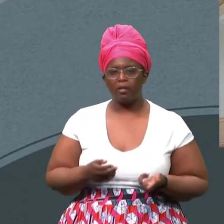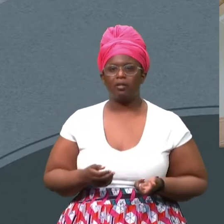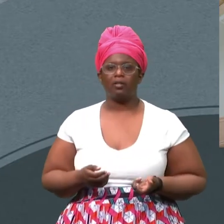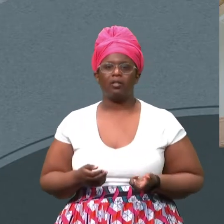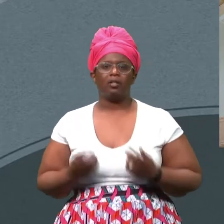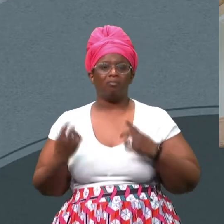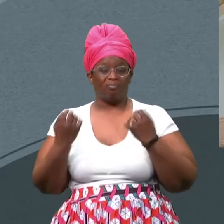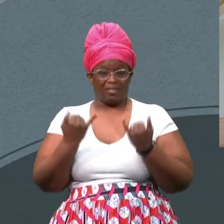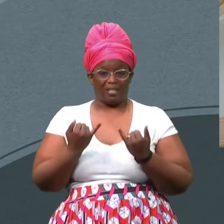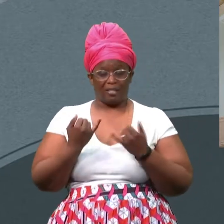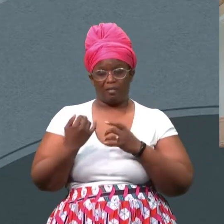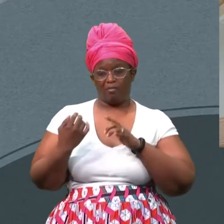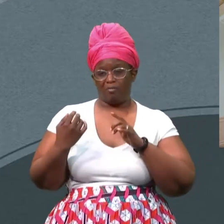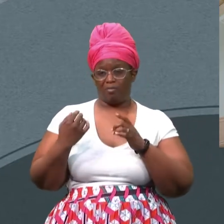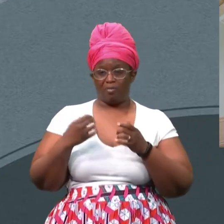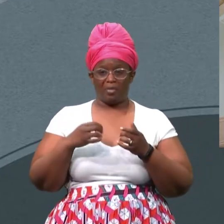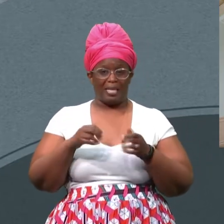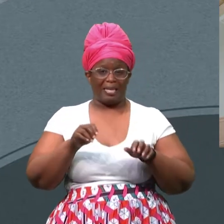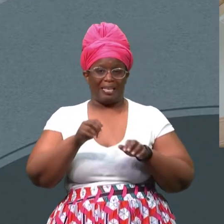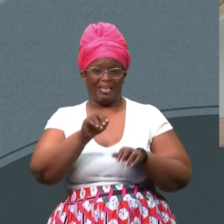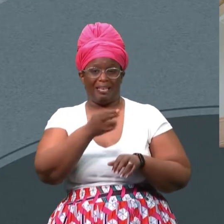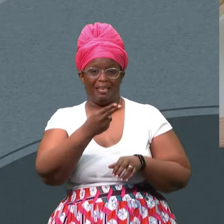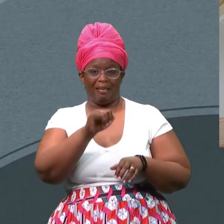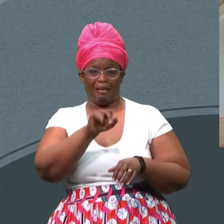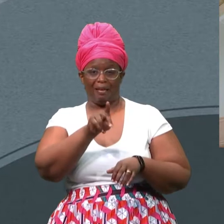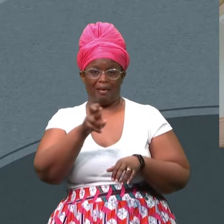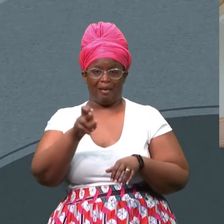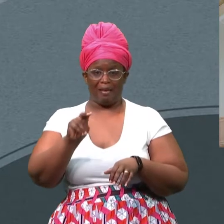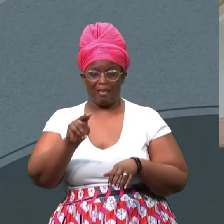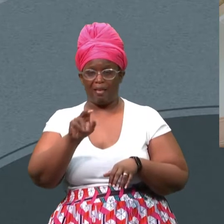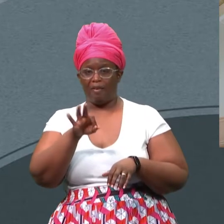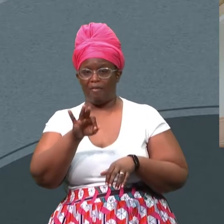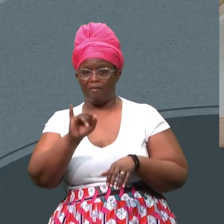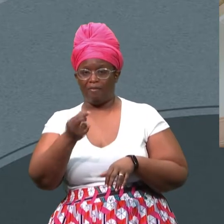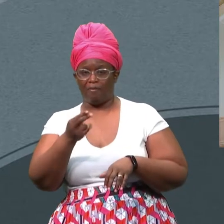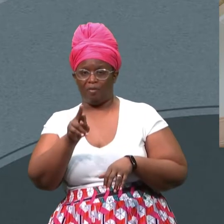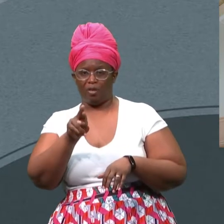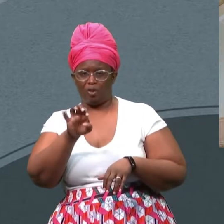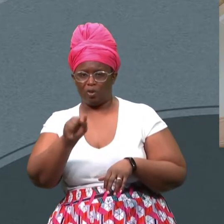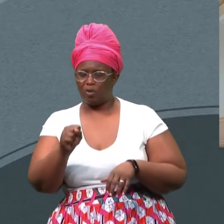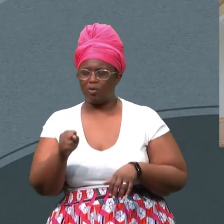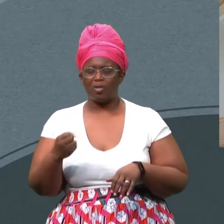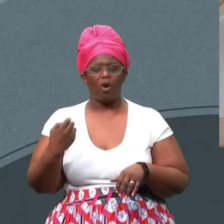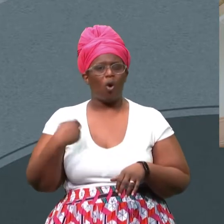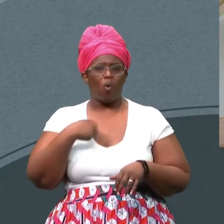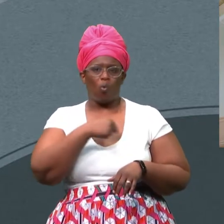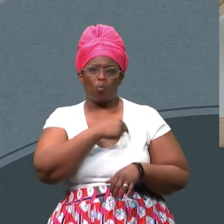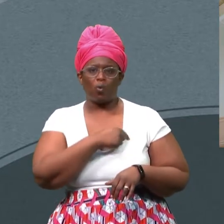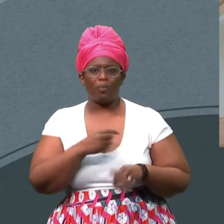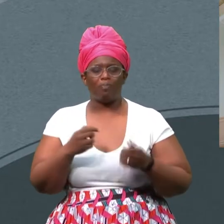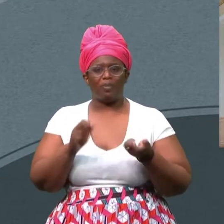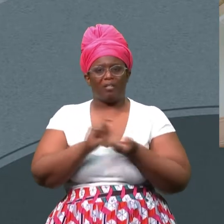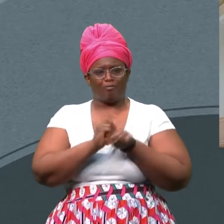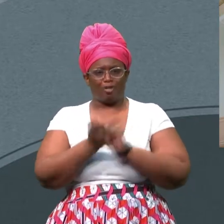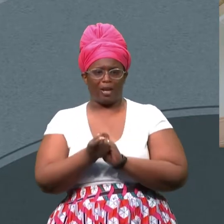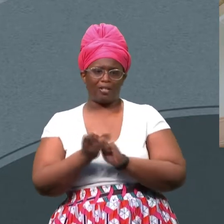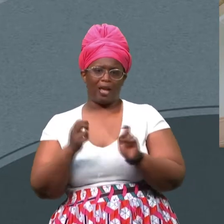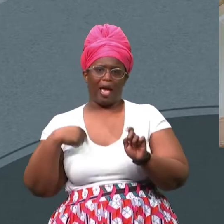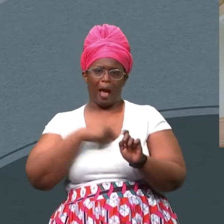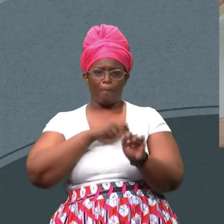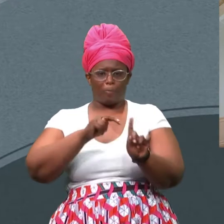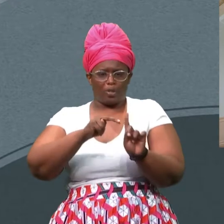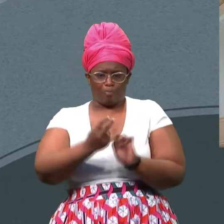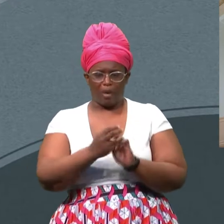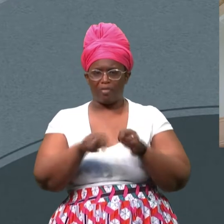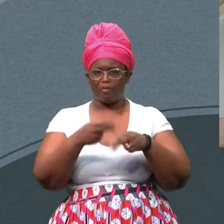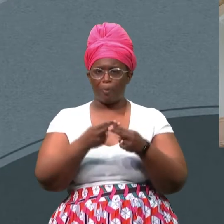That's a great word. I want to remind you before next week, we move on to the new sermon series. All of us need a fresh look in our lives. And